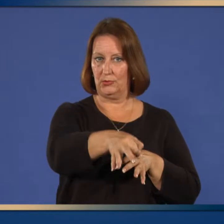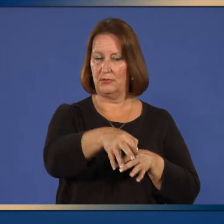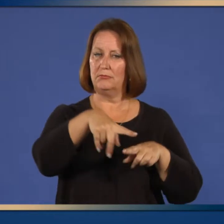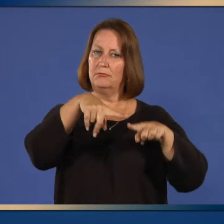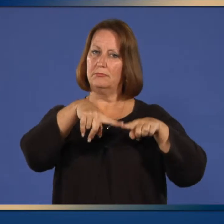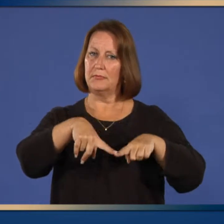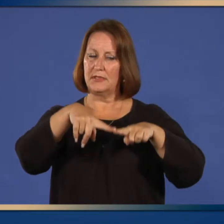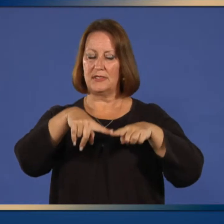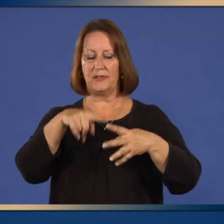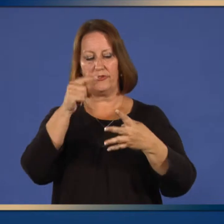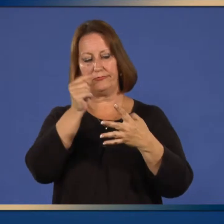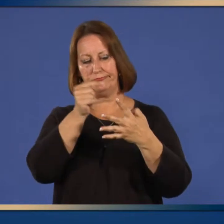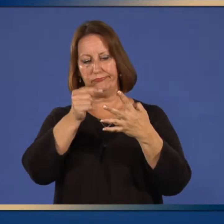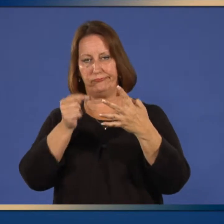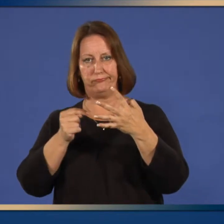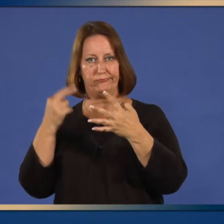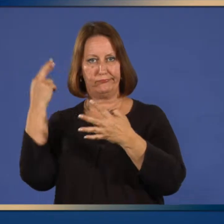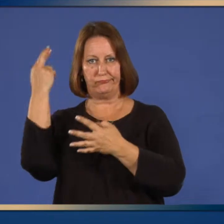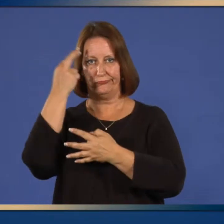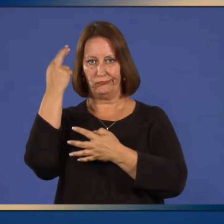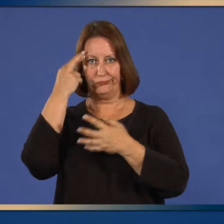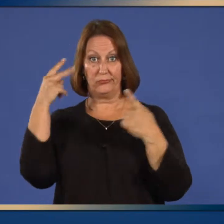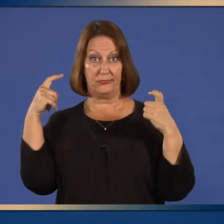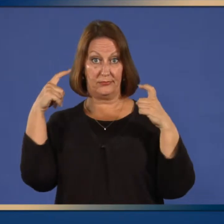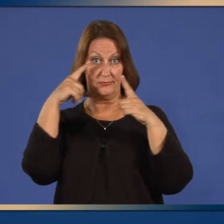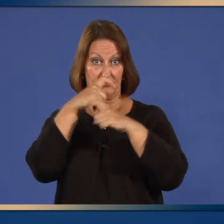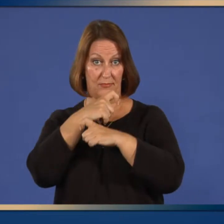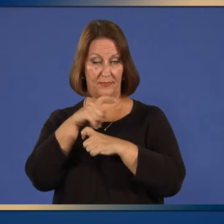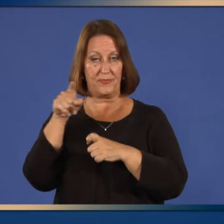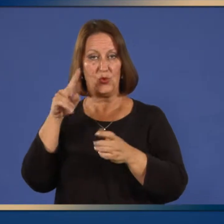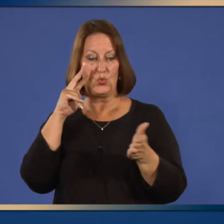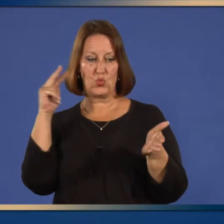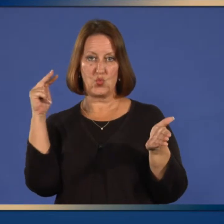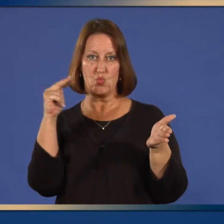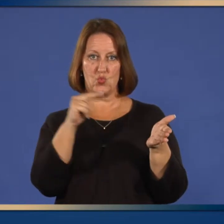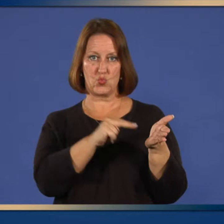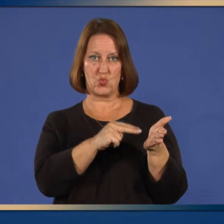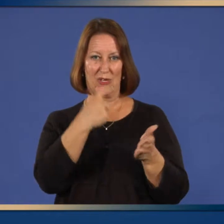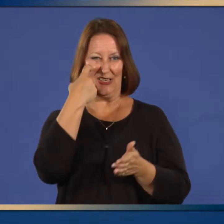may need to be deferred depending on several variables.